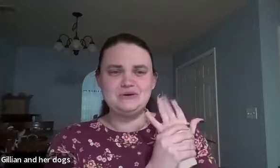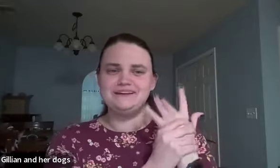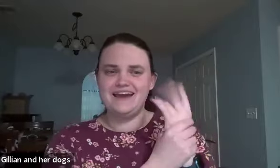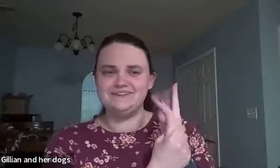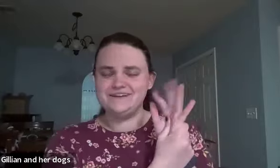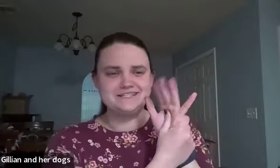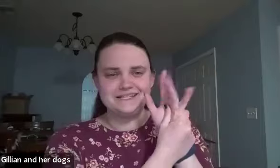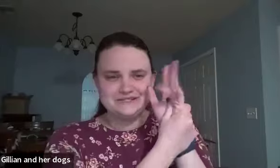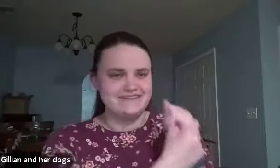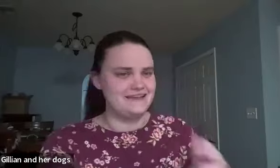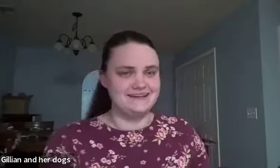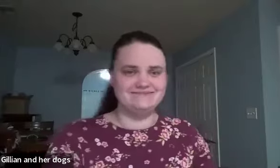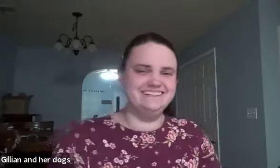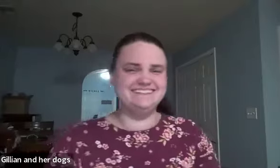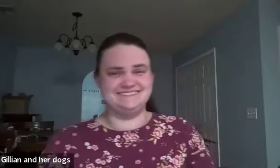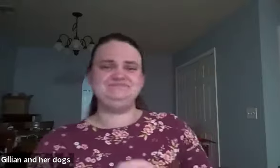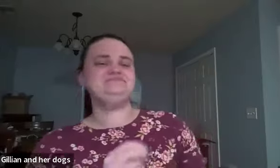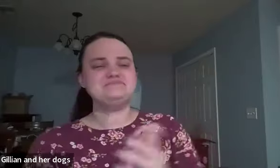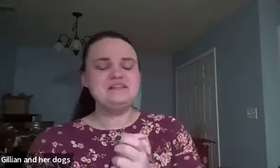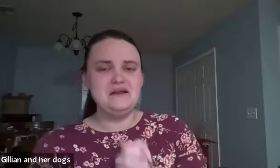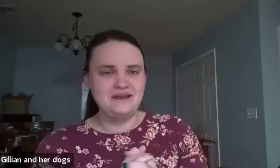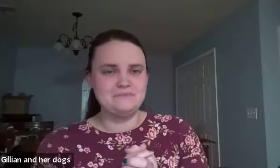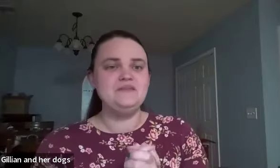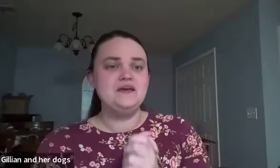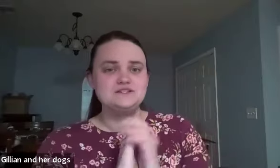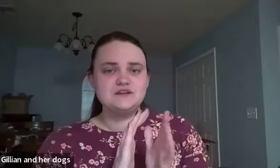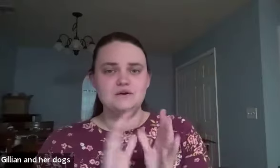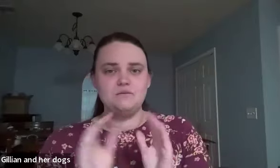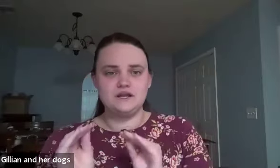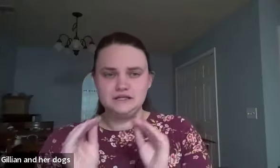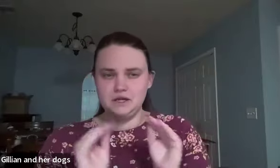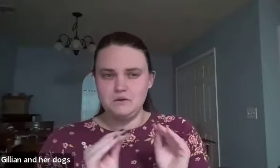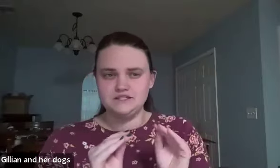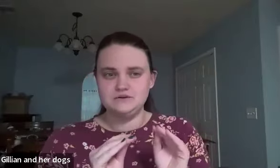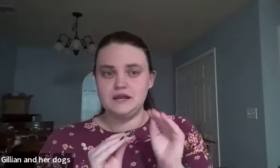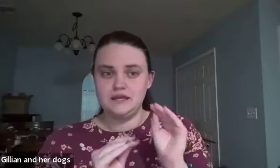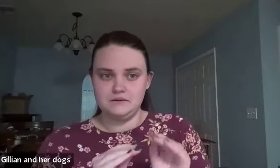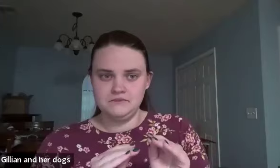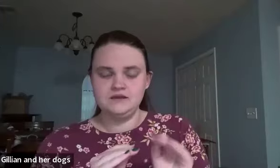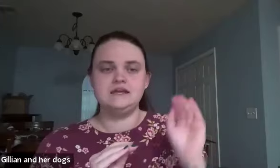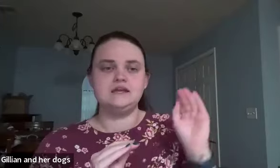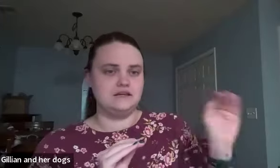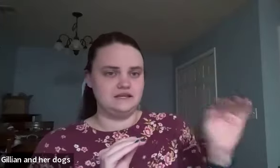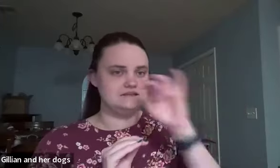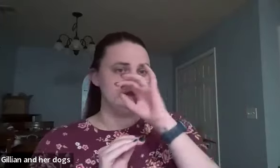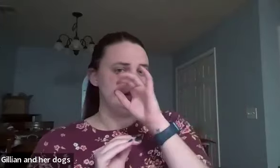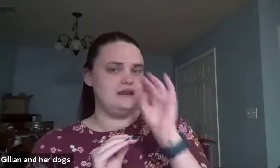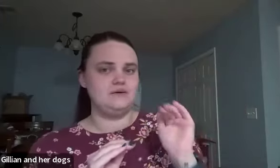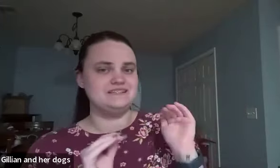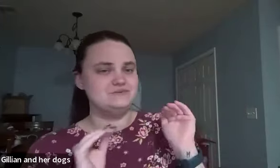sore. Yeah, your fingers aren't used to that yet. Okay, so we're gonna go on to our M and our N's. Now, what's